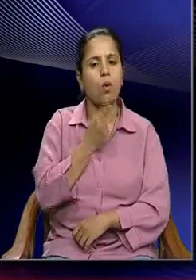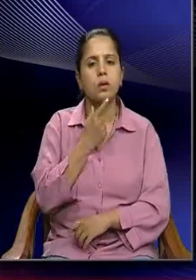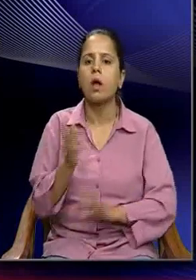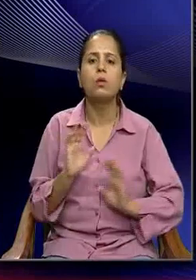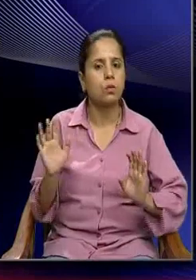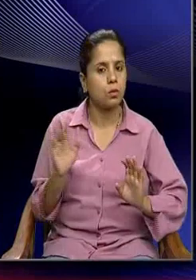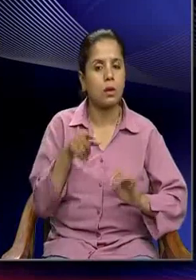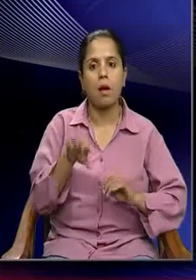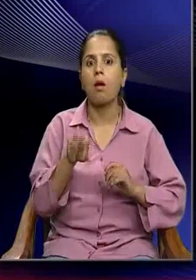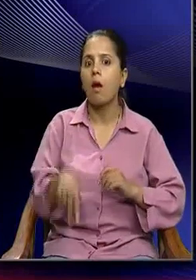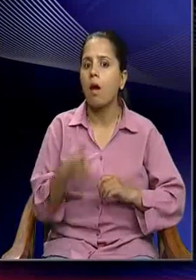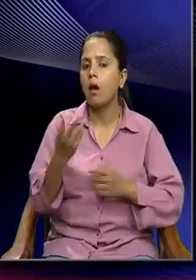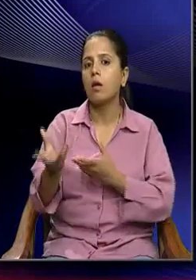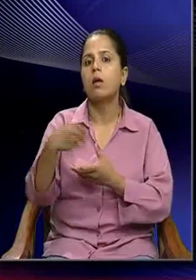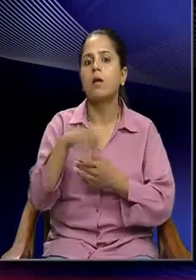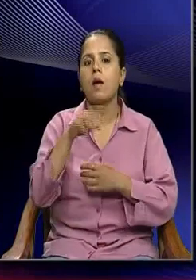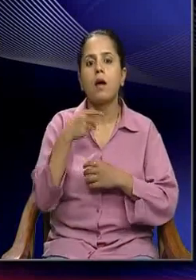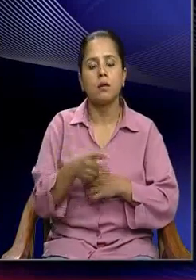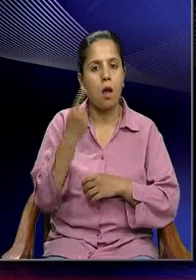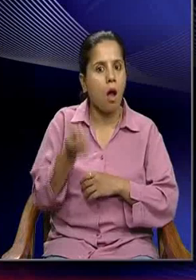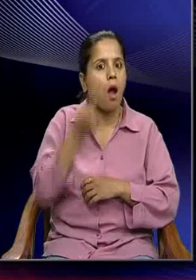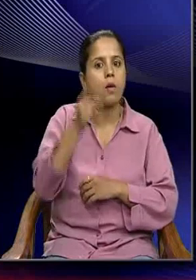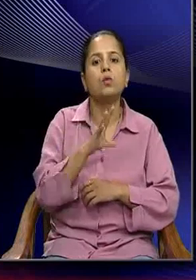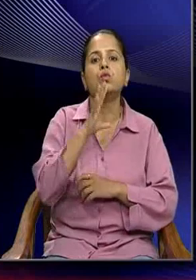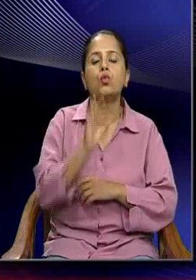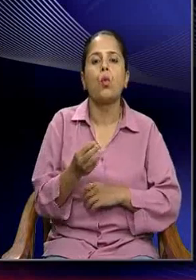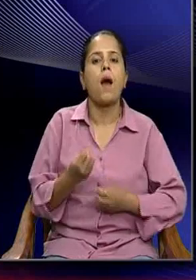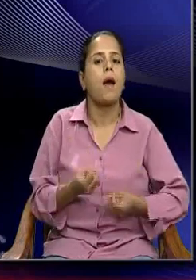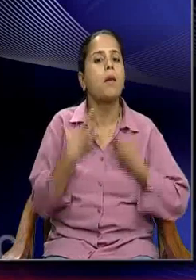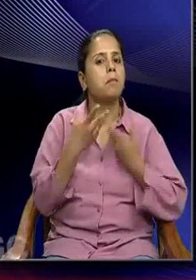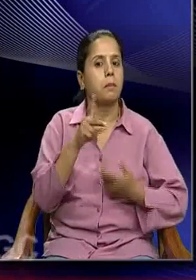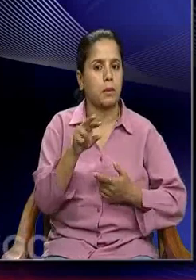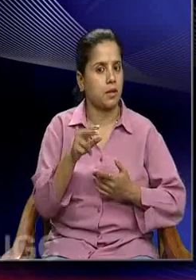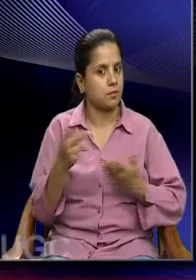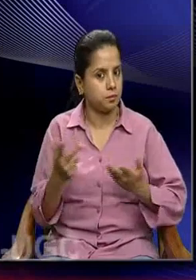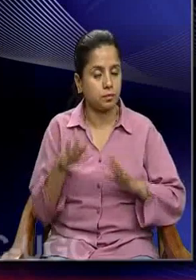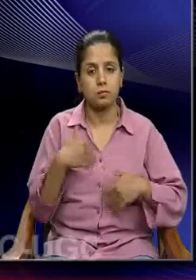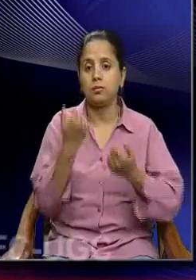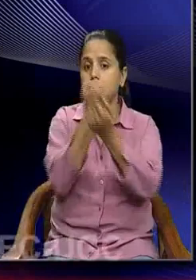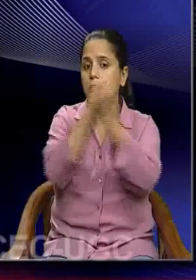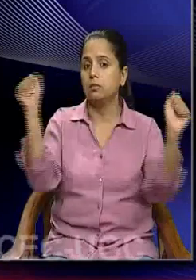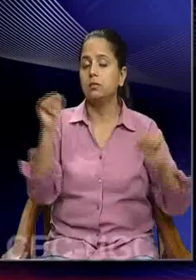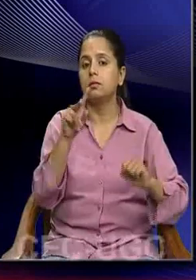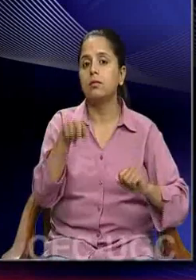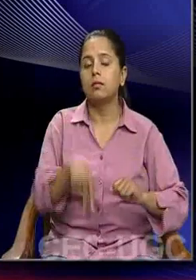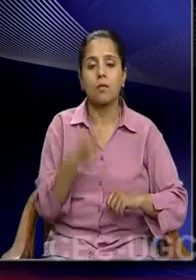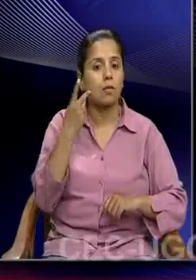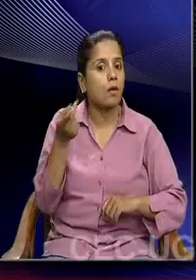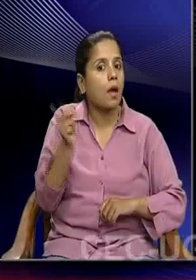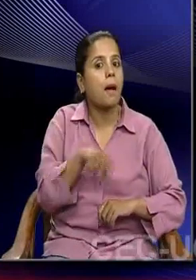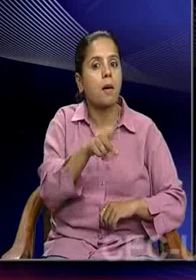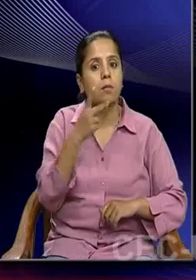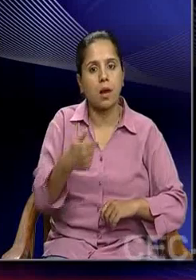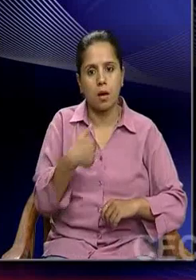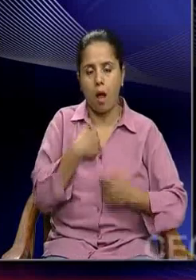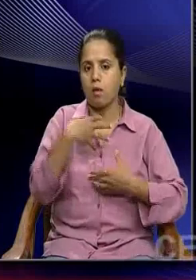It involves recognizing that the true happiness and freedom come from